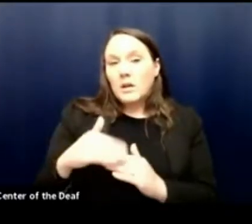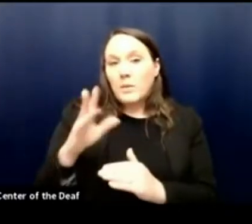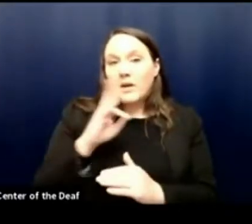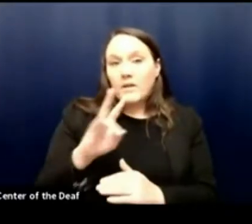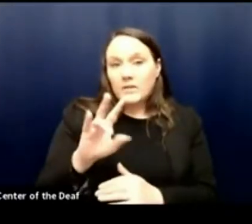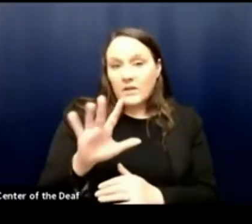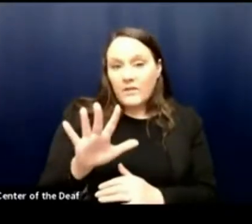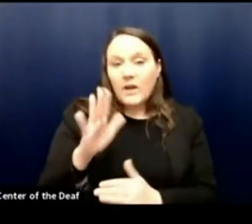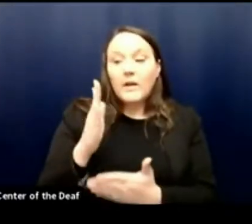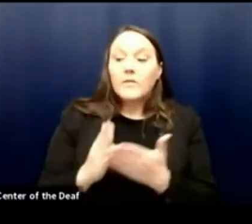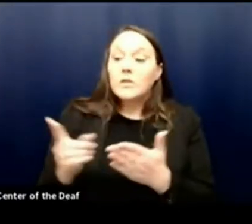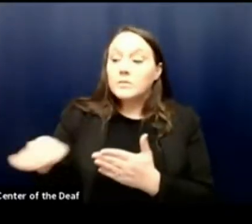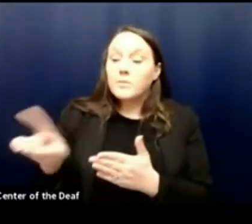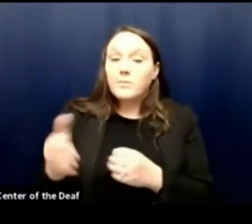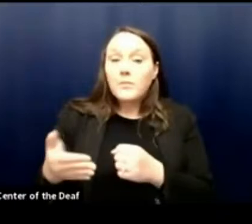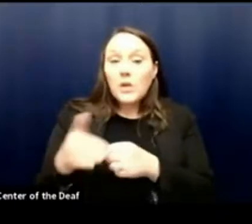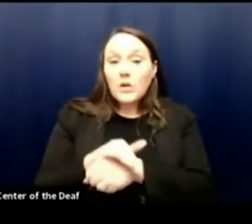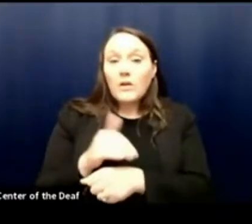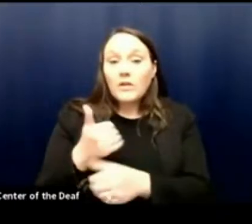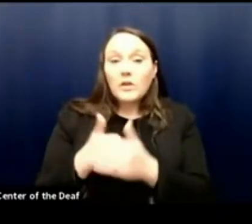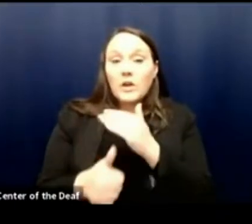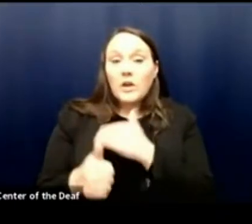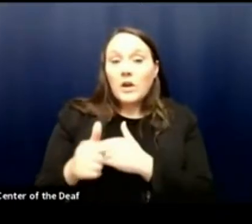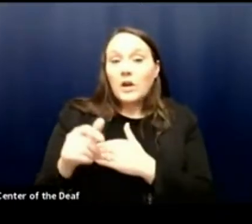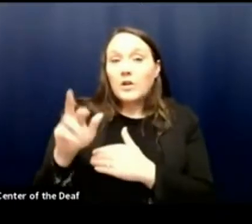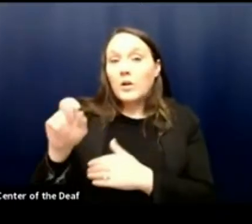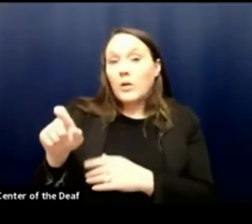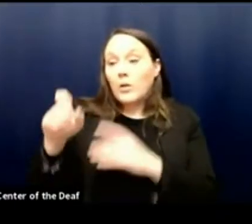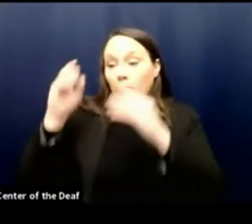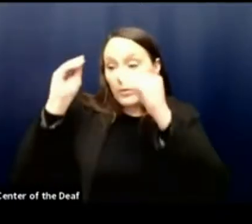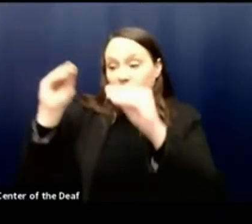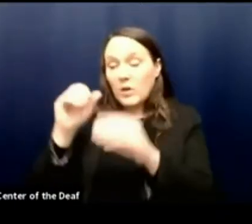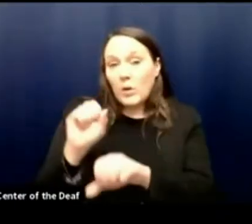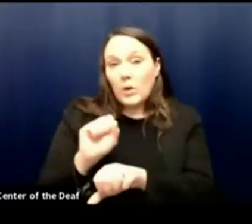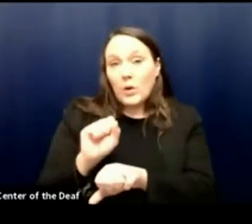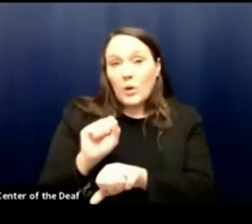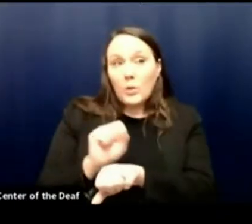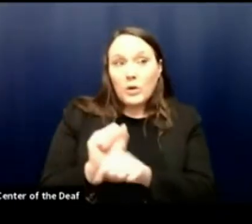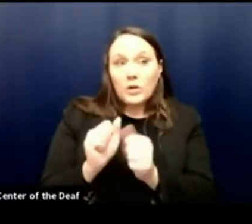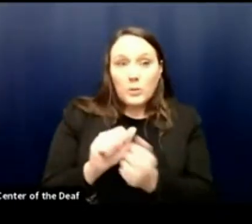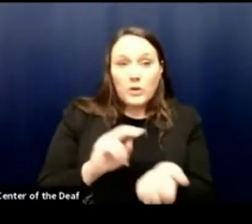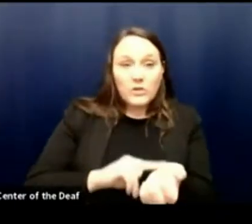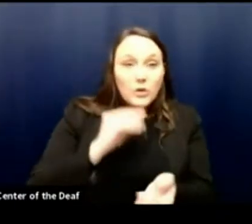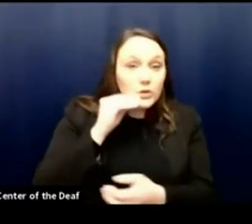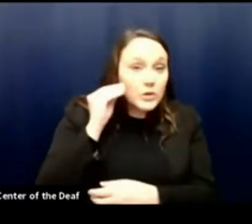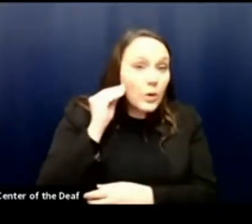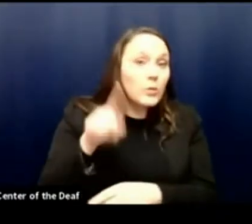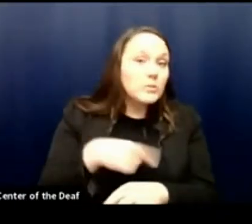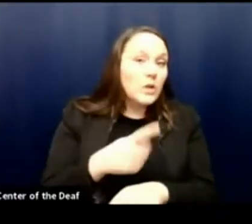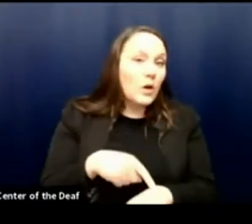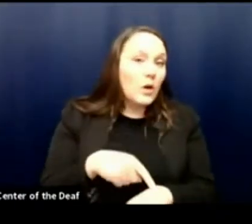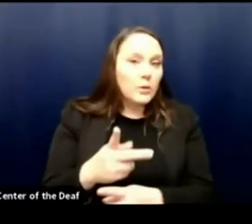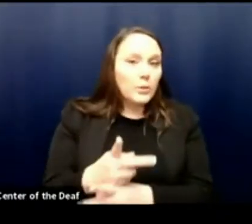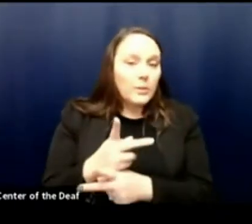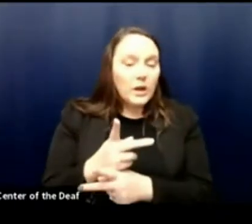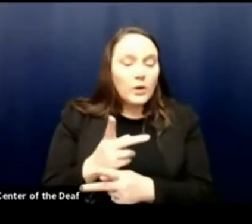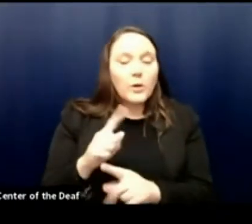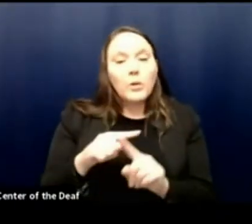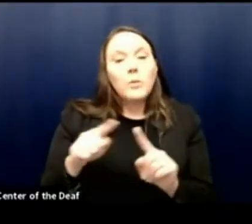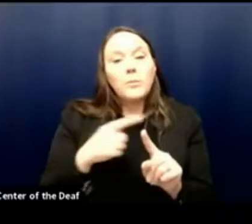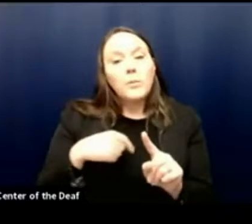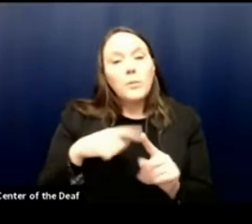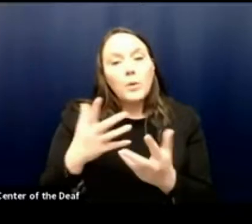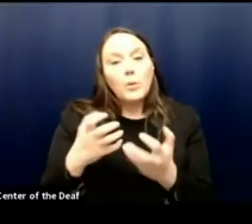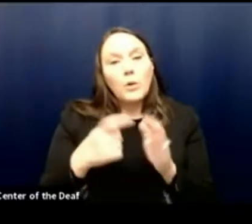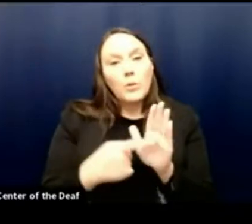will be covered by the pharmacy relationship with the long-term care facilities. But we want to demonstrate and